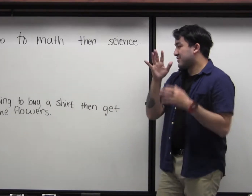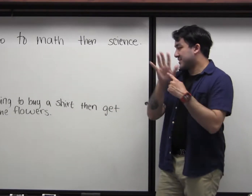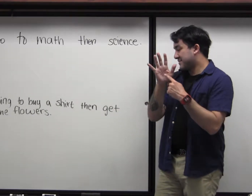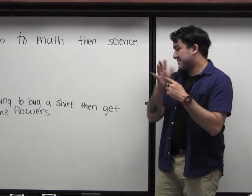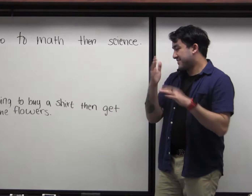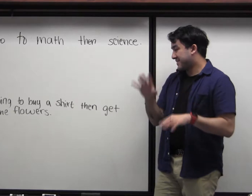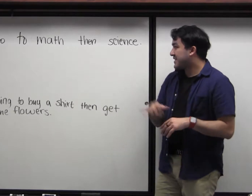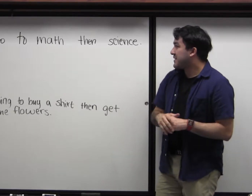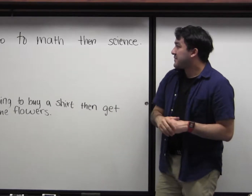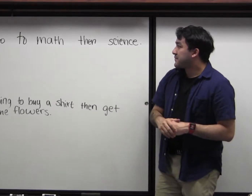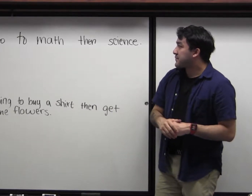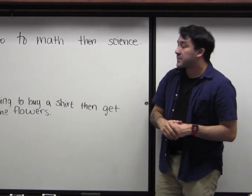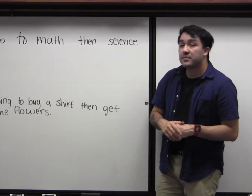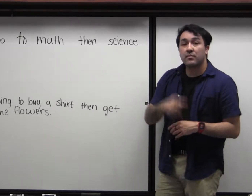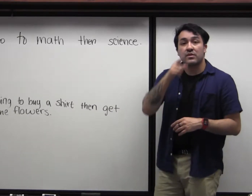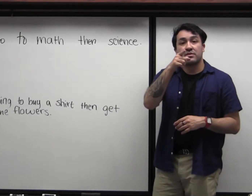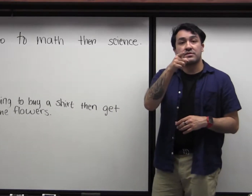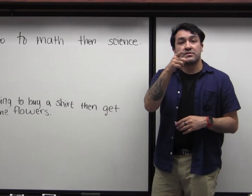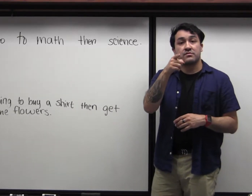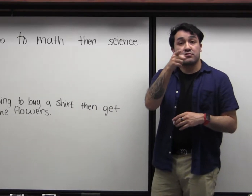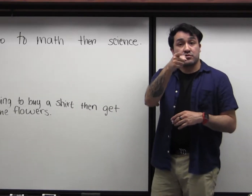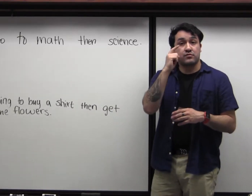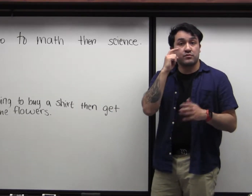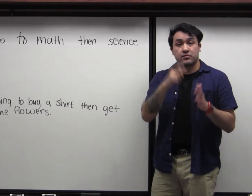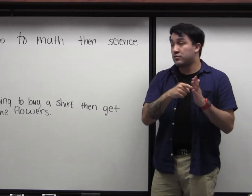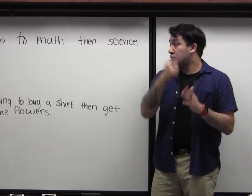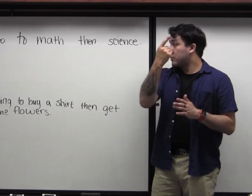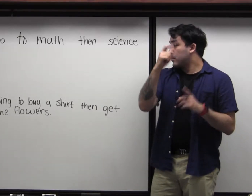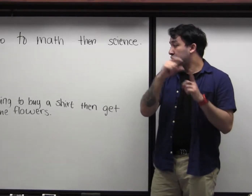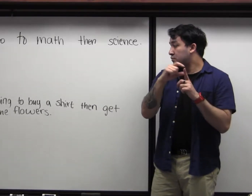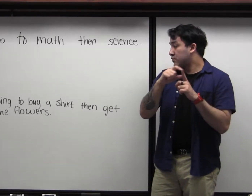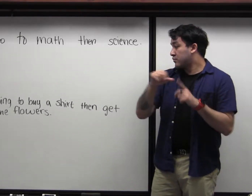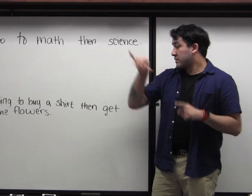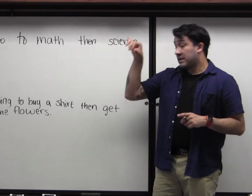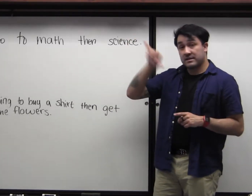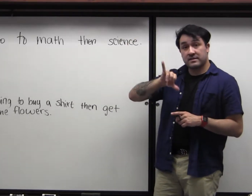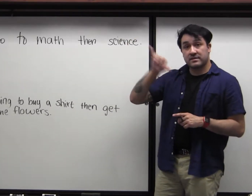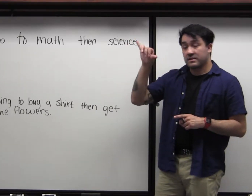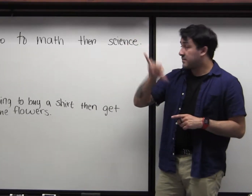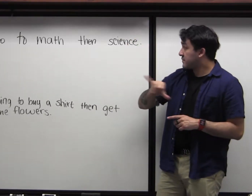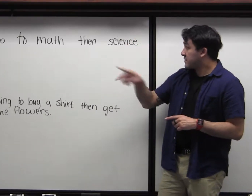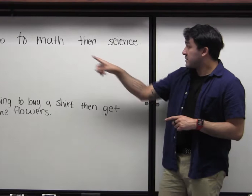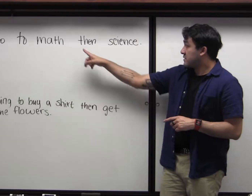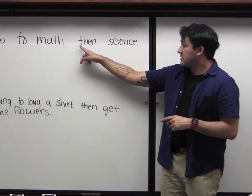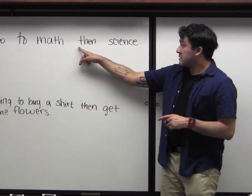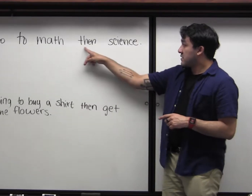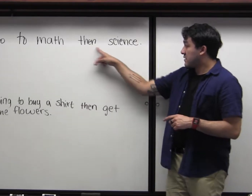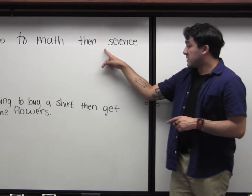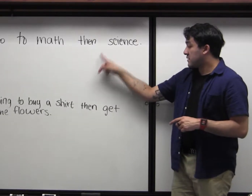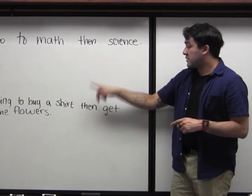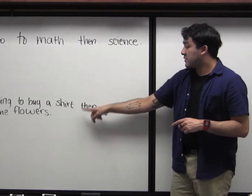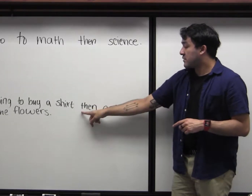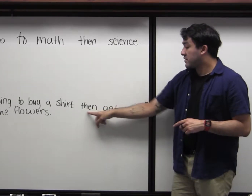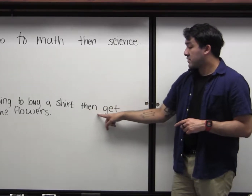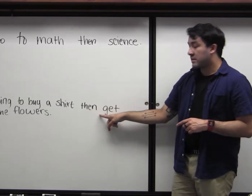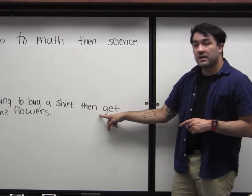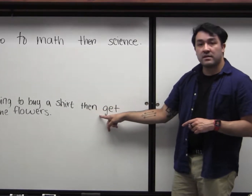And let me just double check. Nope, just these two. So you'll notice that both sentences have the same word